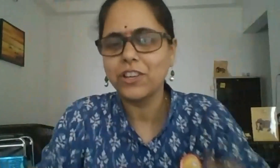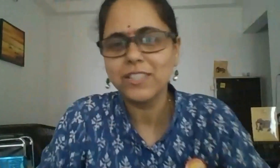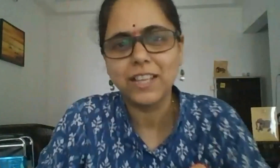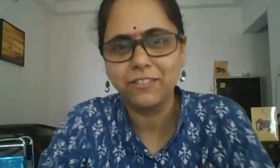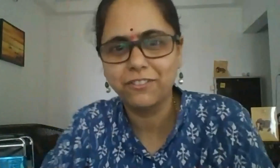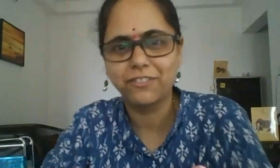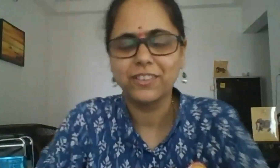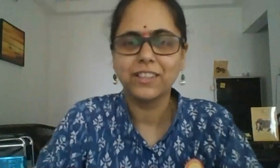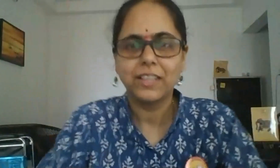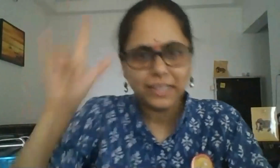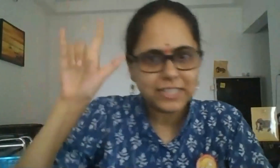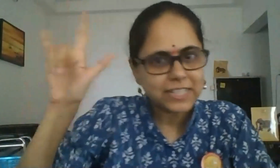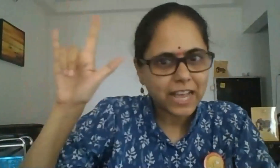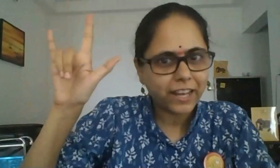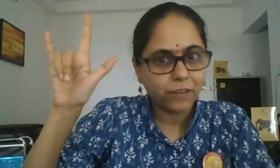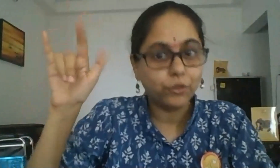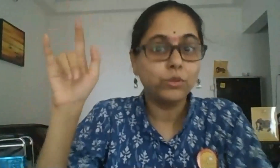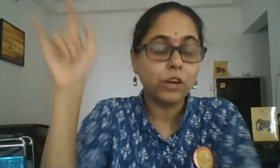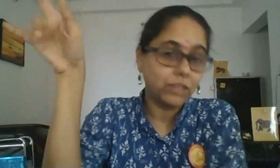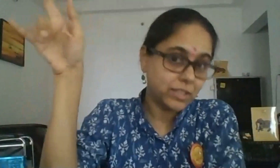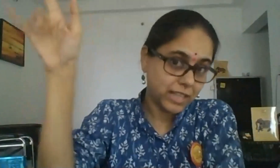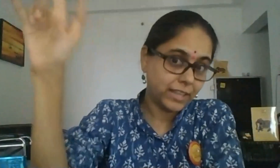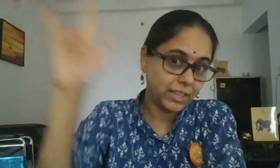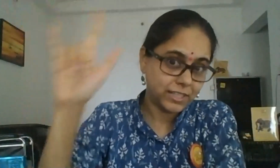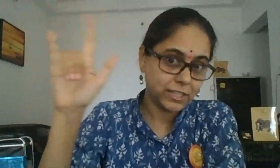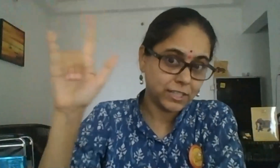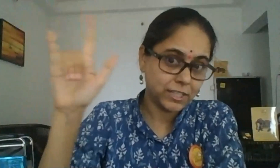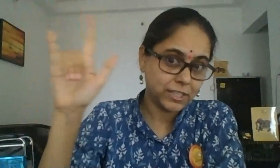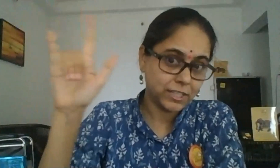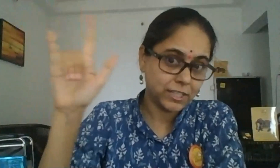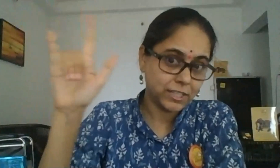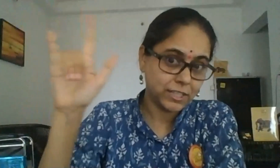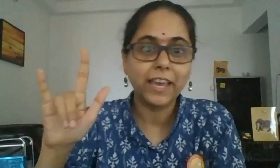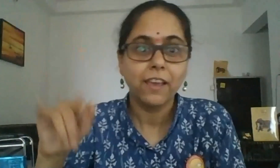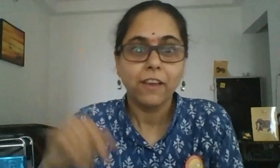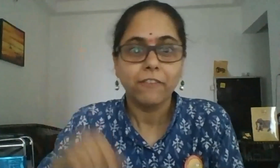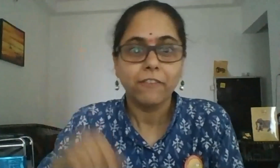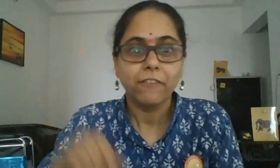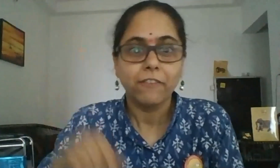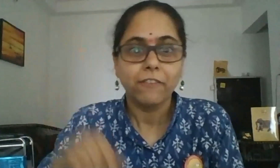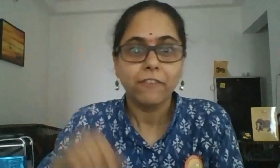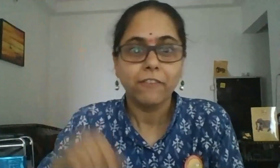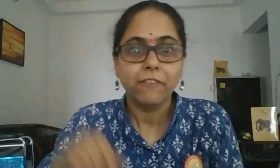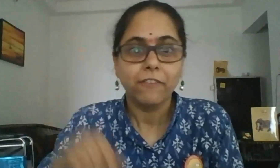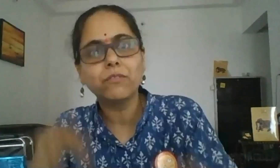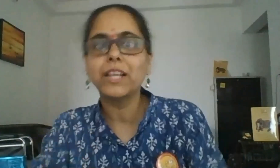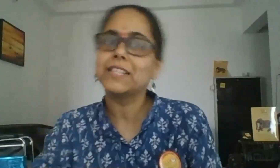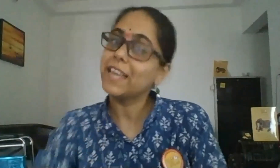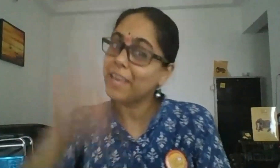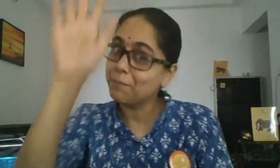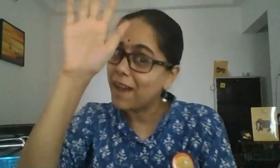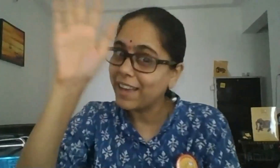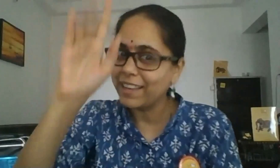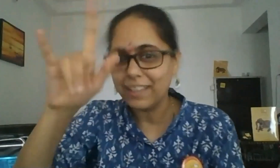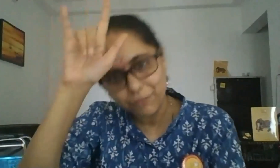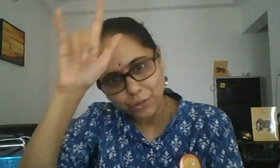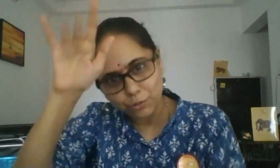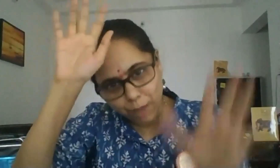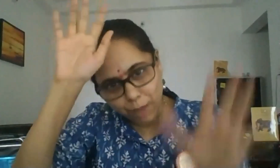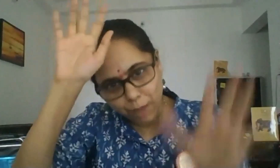yourself. This is I love you. Now the sign this is A. When I bye to someone, I'll say, hey, bye, love you, bye.